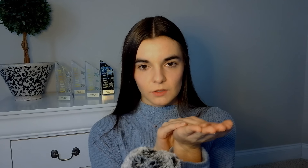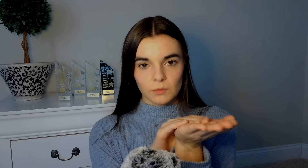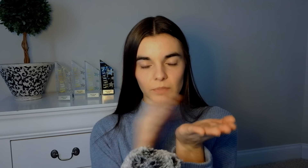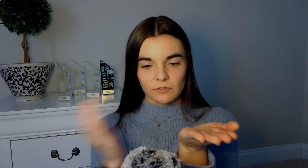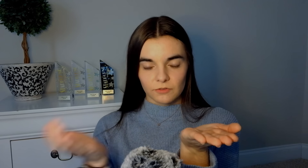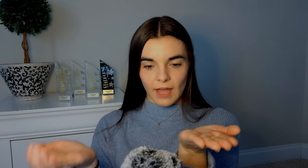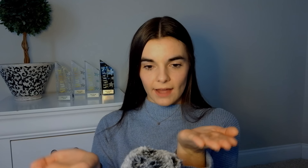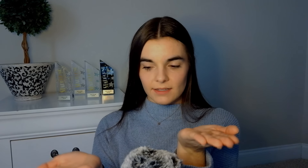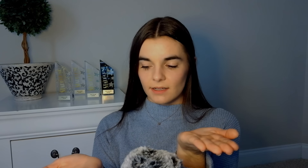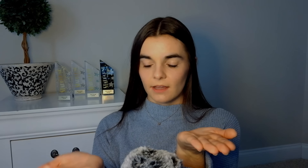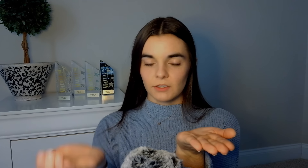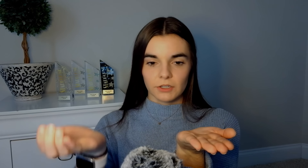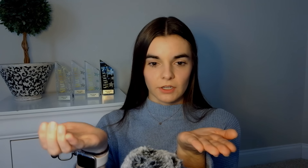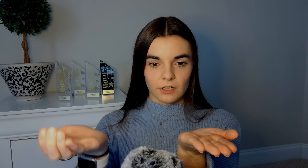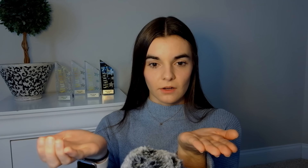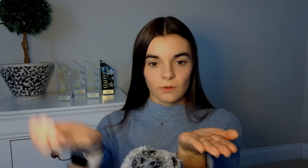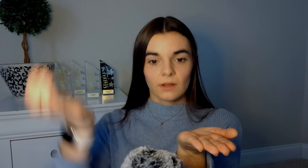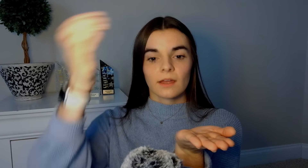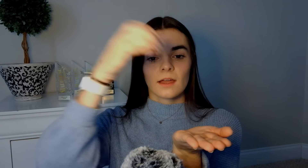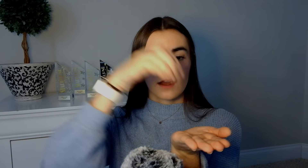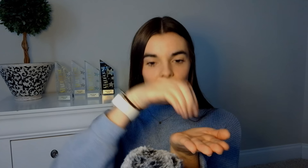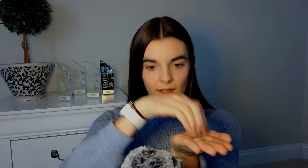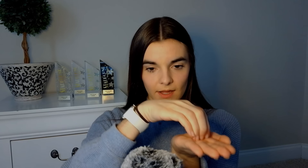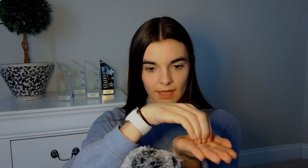will be flat, and you're going to go again,